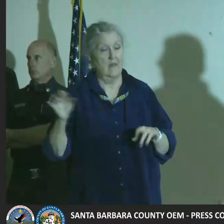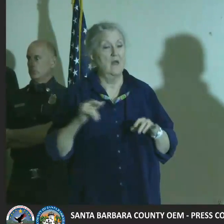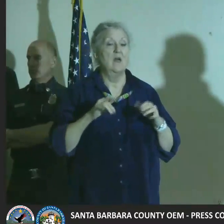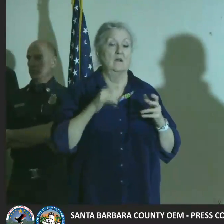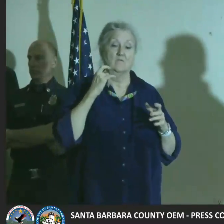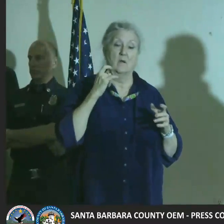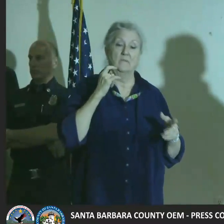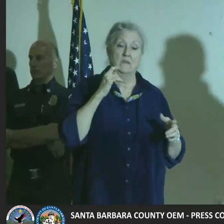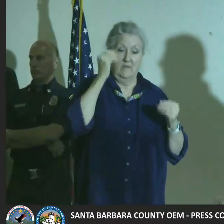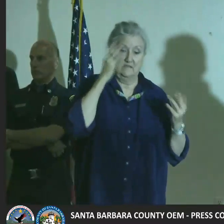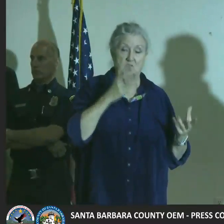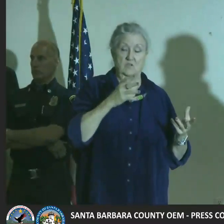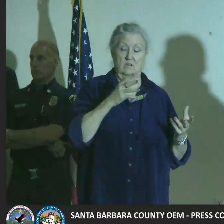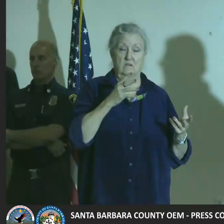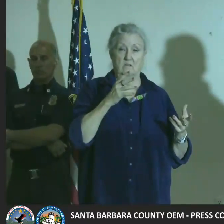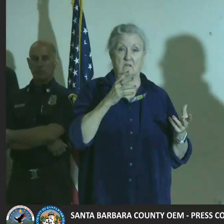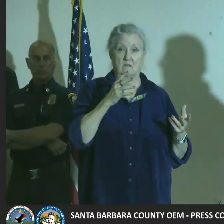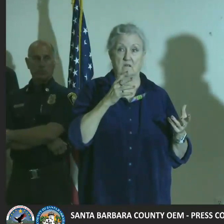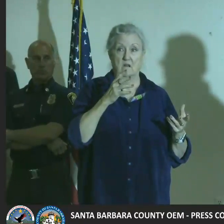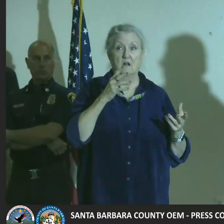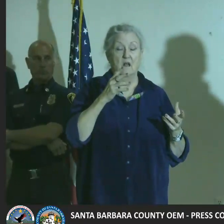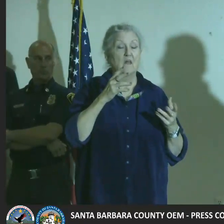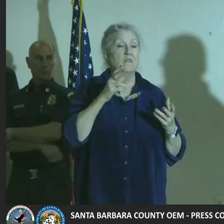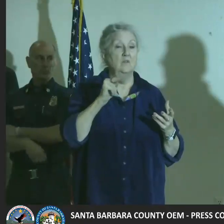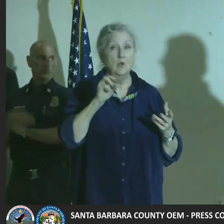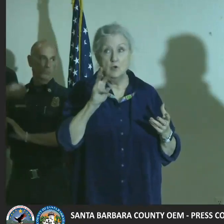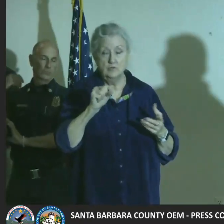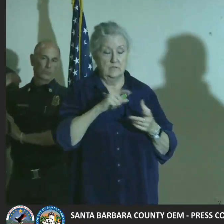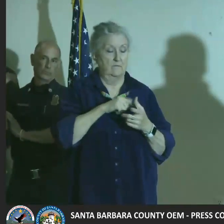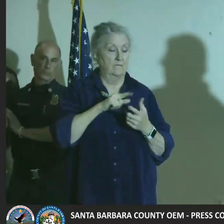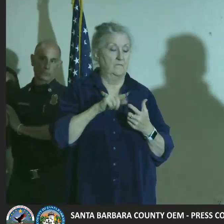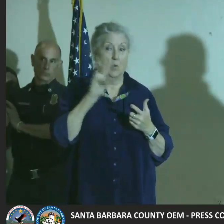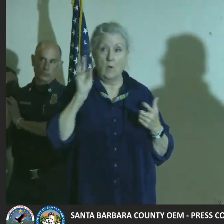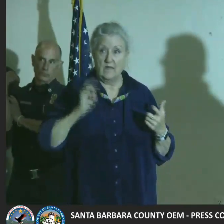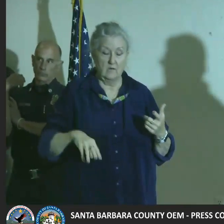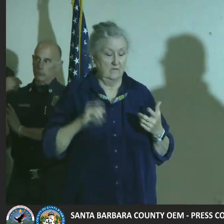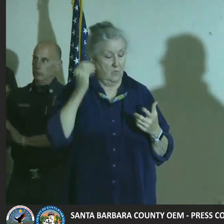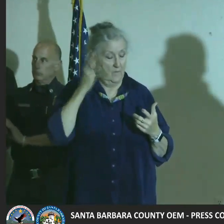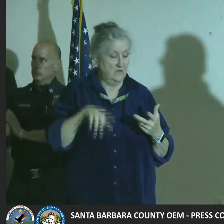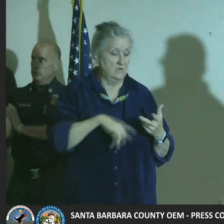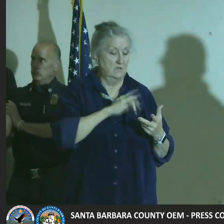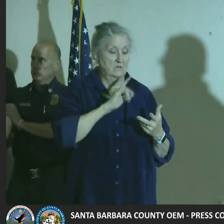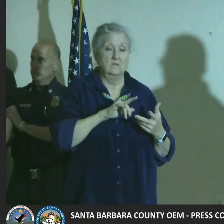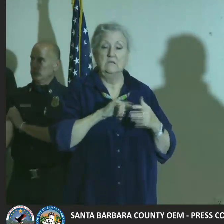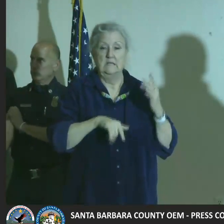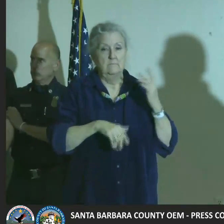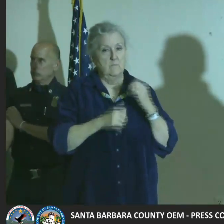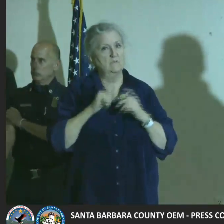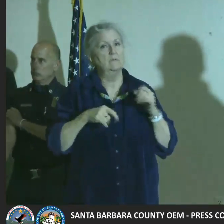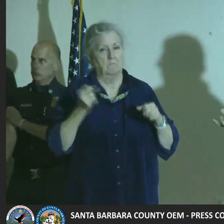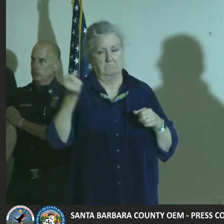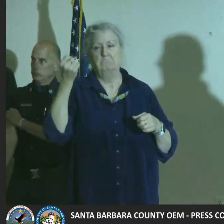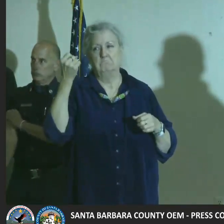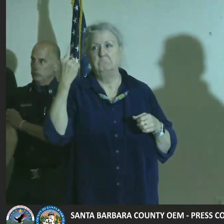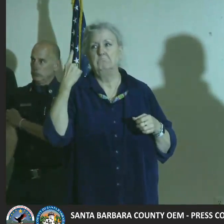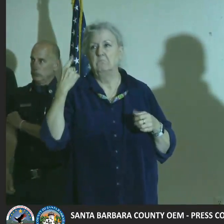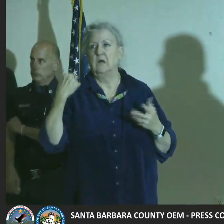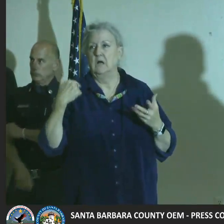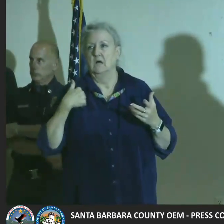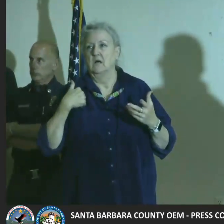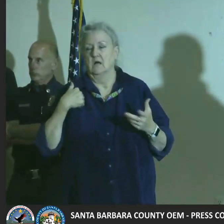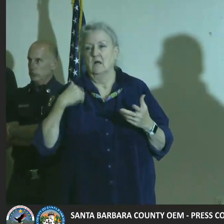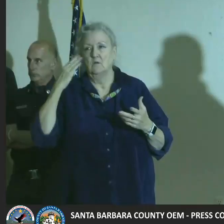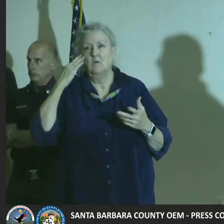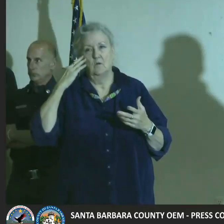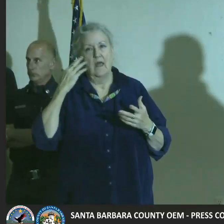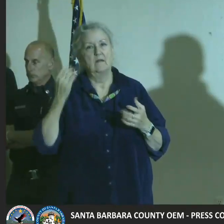result of the messaging, the news, the weather information, I think most people got the message, and obviously the vast